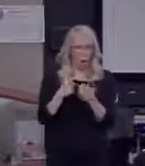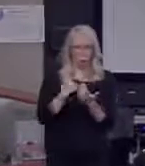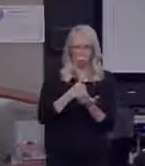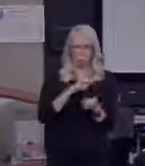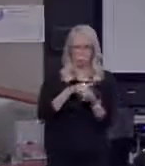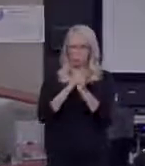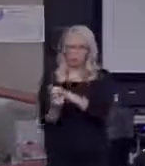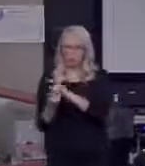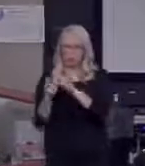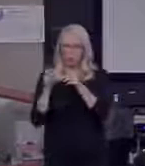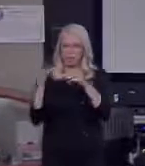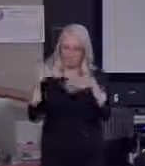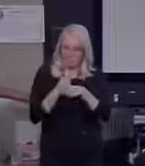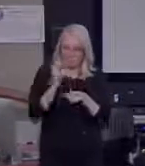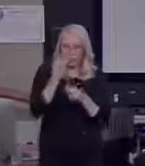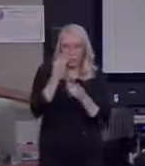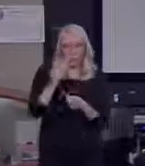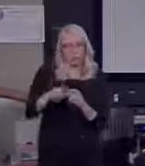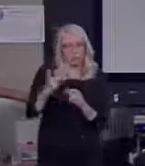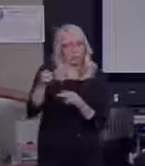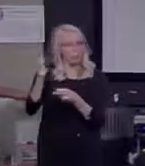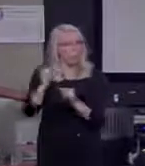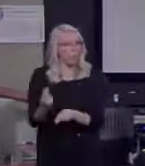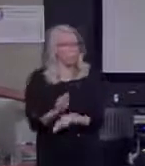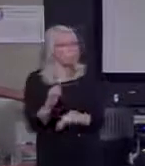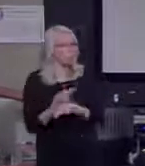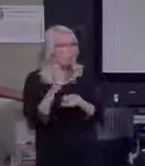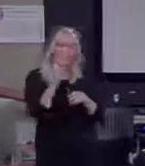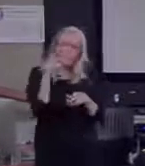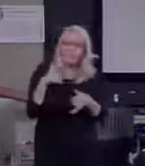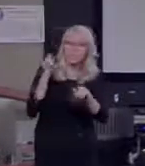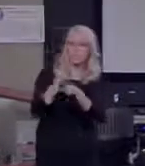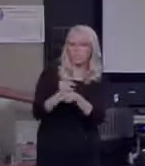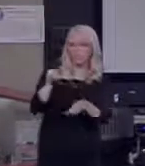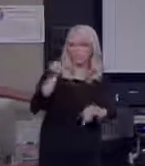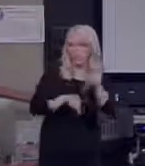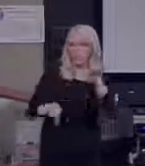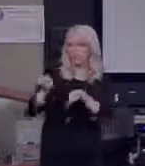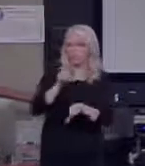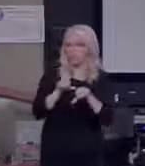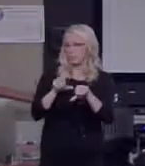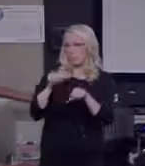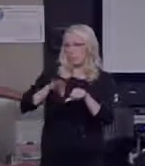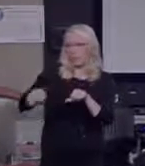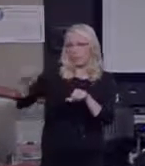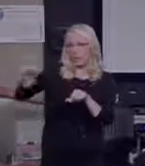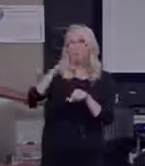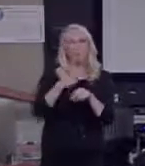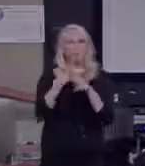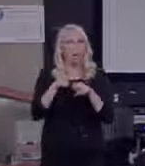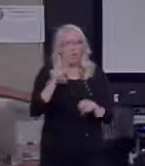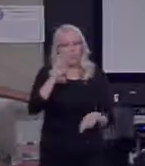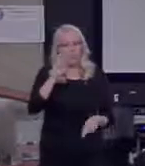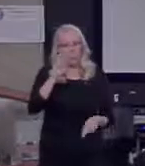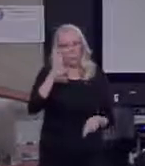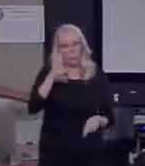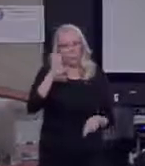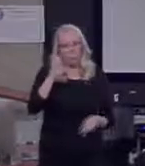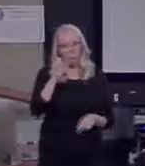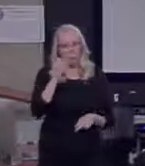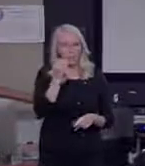you distill it to keep the science there and still make it what we call edible science, which